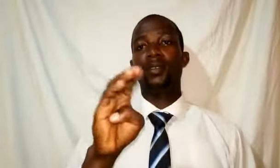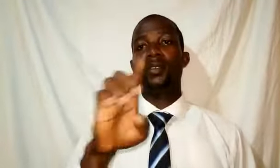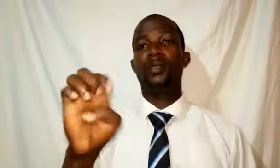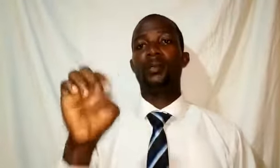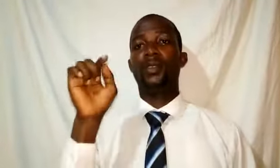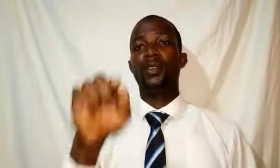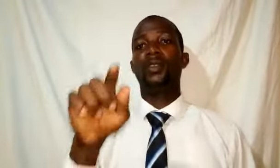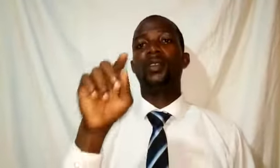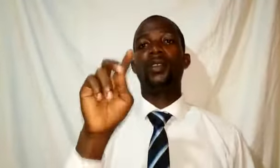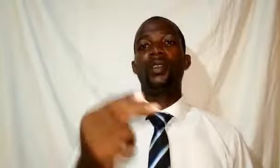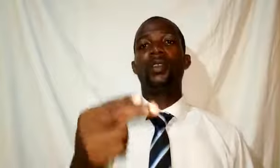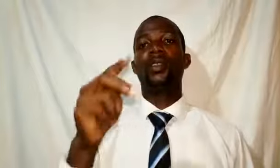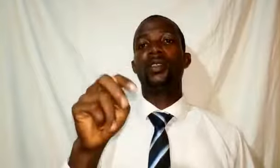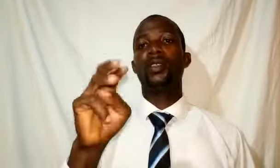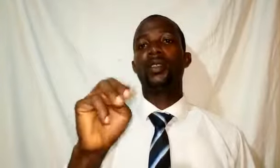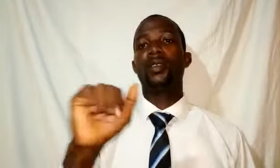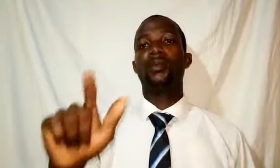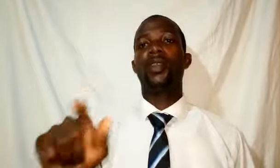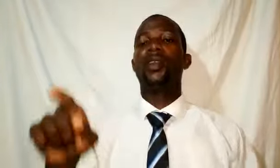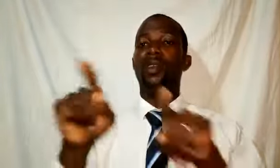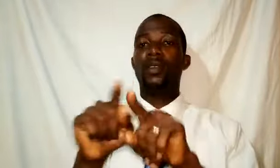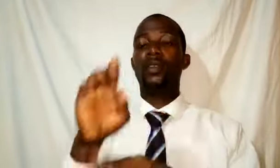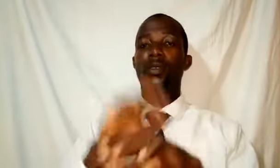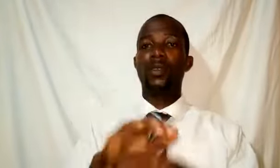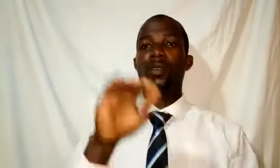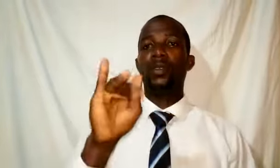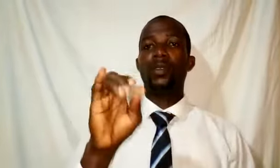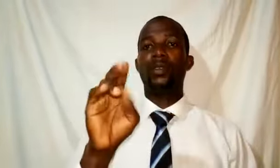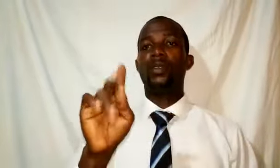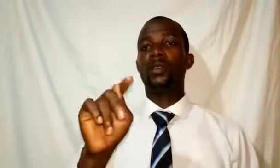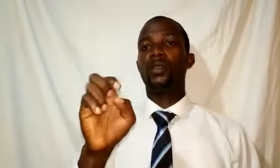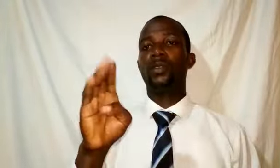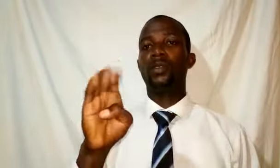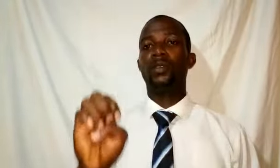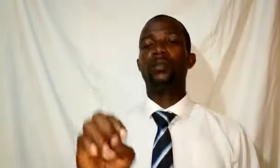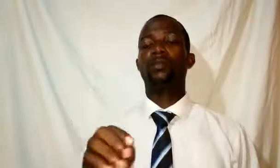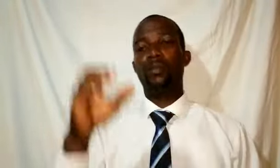Also on YouTube, search fable on the search engine.